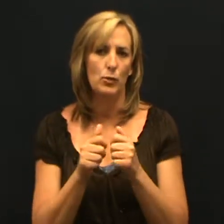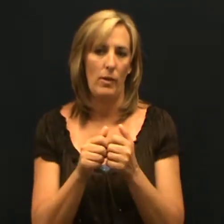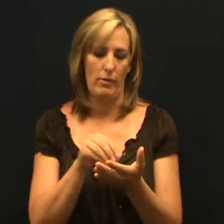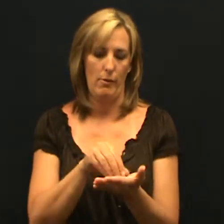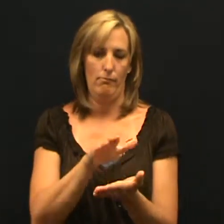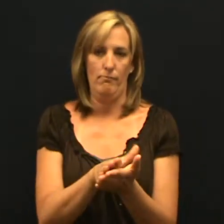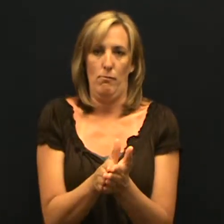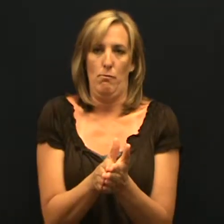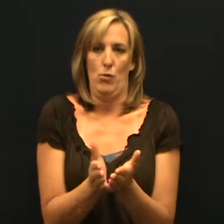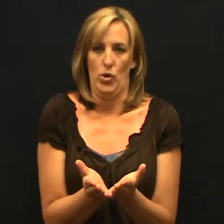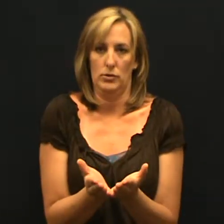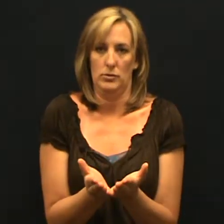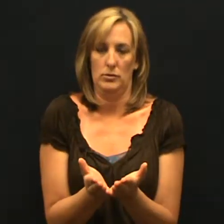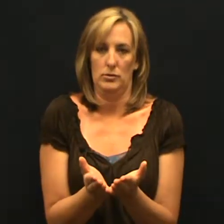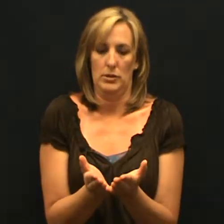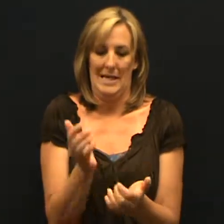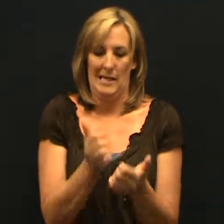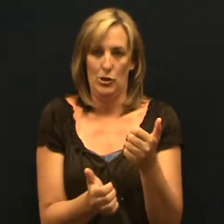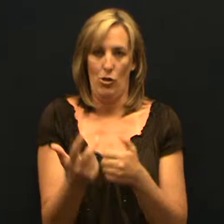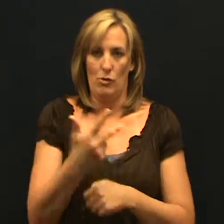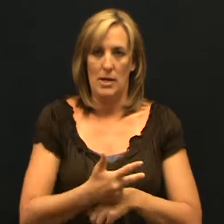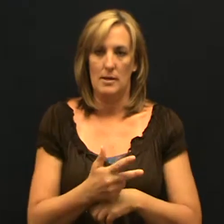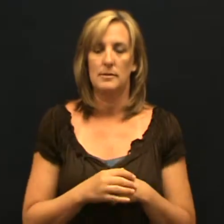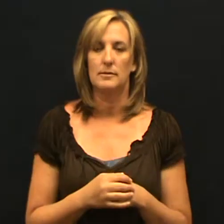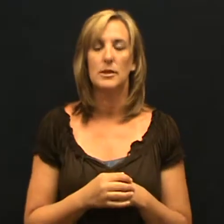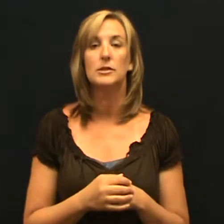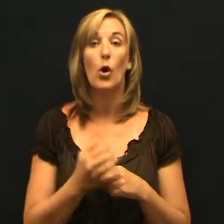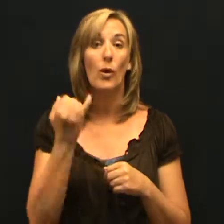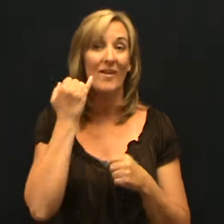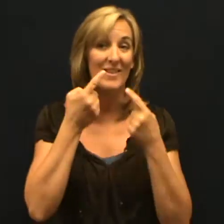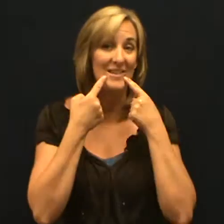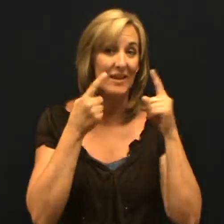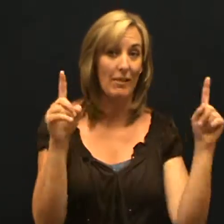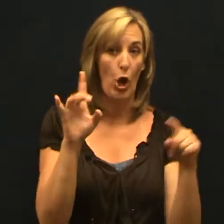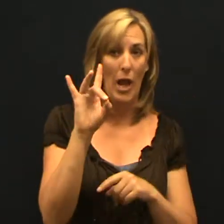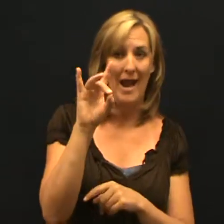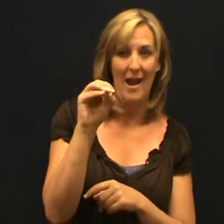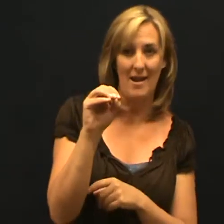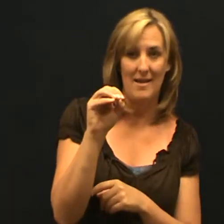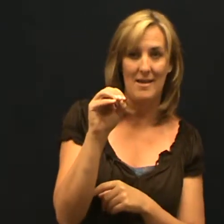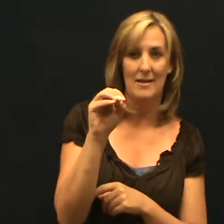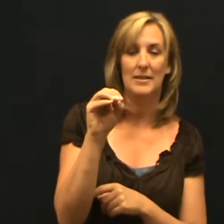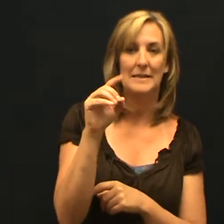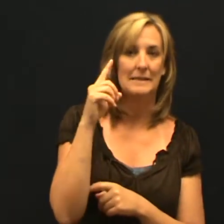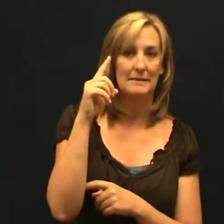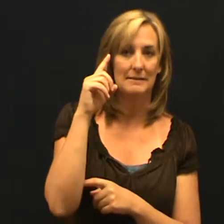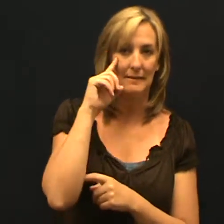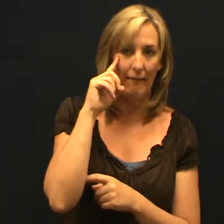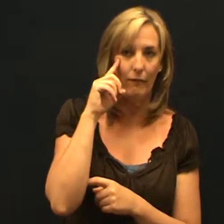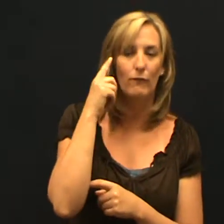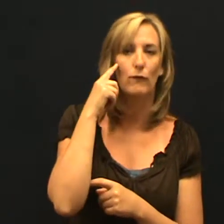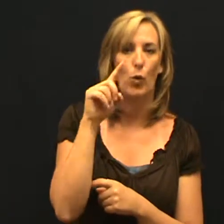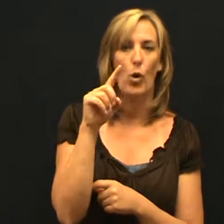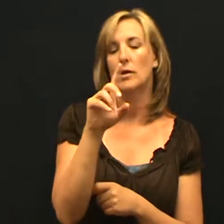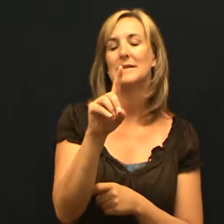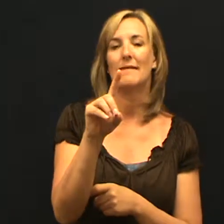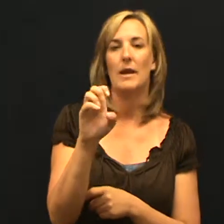So National Beverage declares an 80-cent dividend on each share of its 46 million shares of common